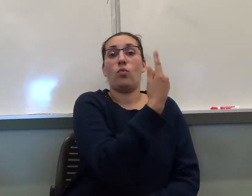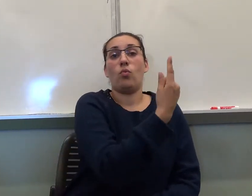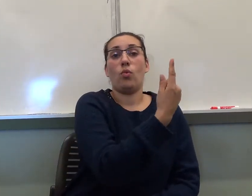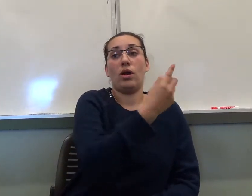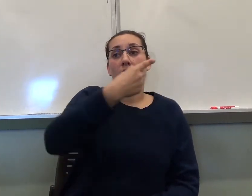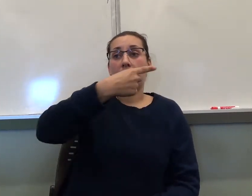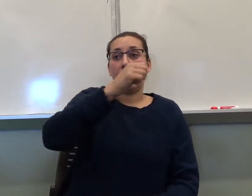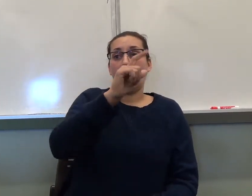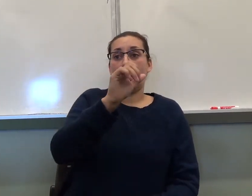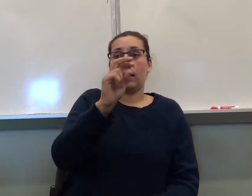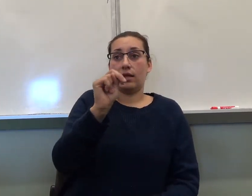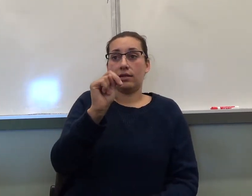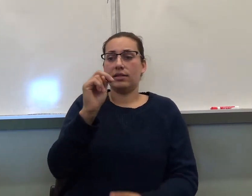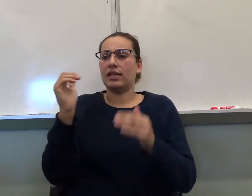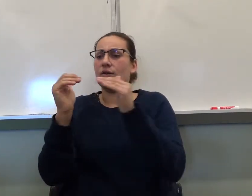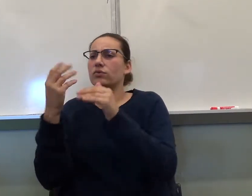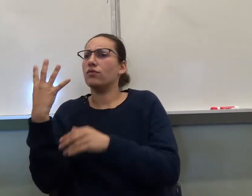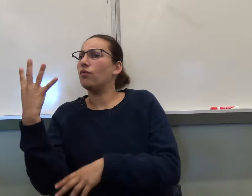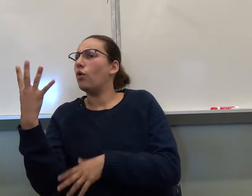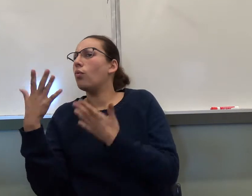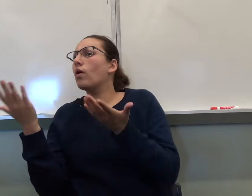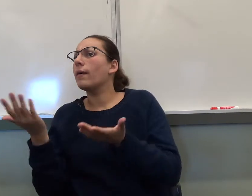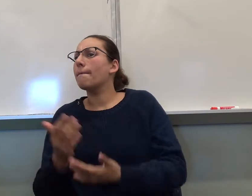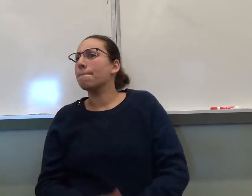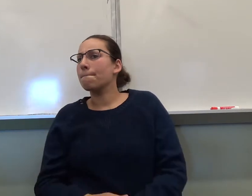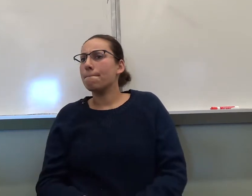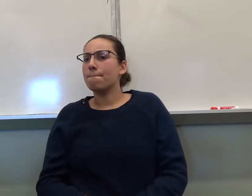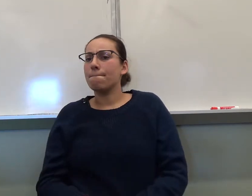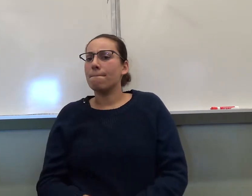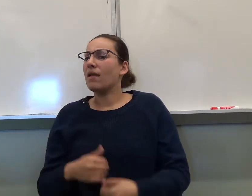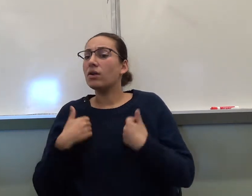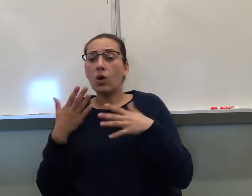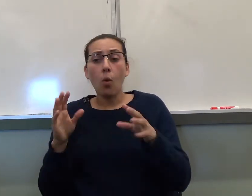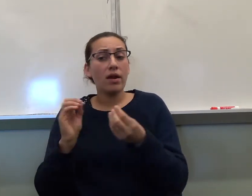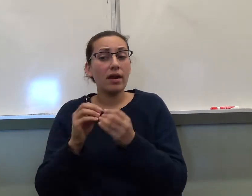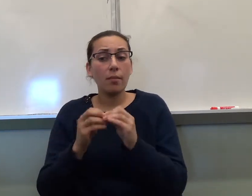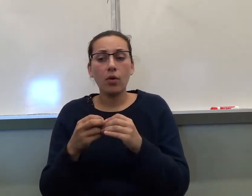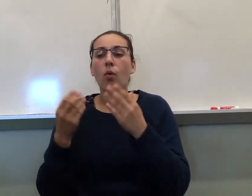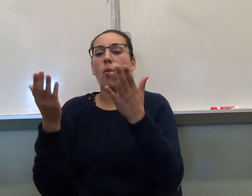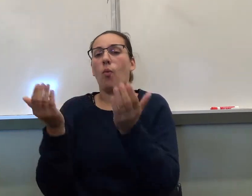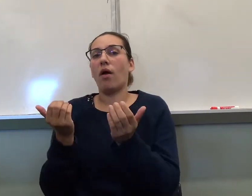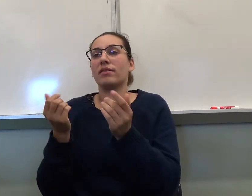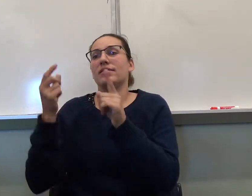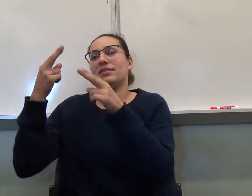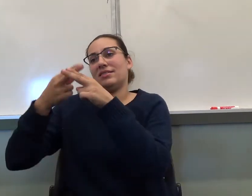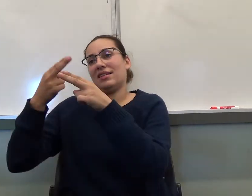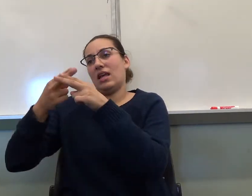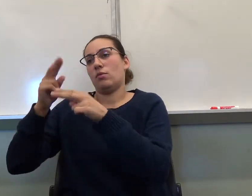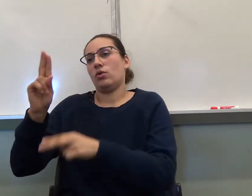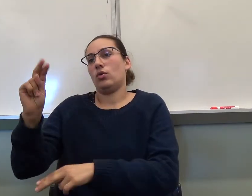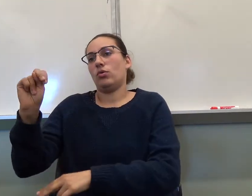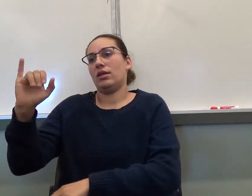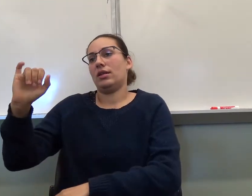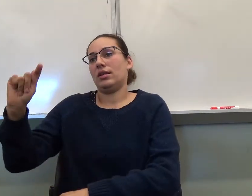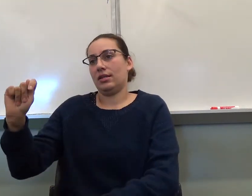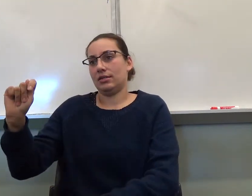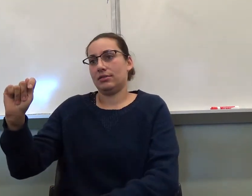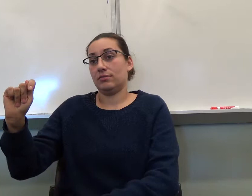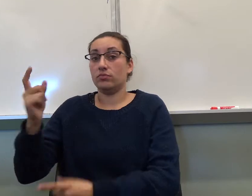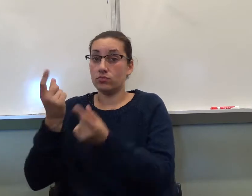the unit? They don't want the number here, they want the unit. Mhm. 1 gallon is equal to 4 something, huh? Well, for that, you'd have to go back to the